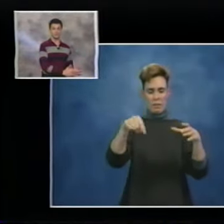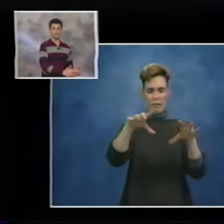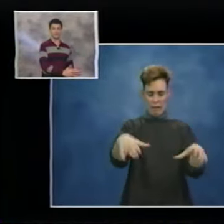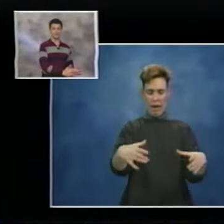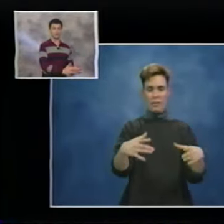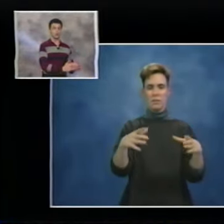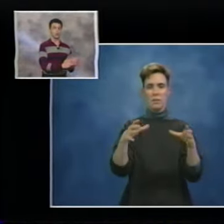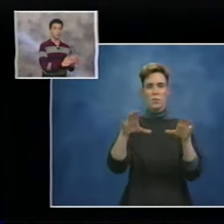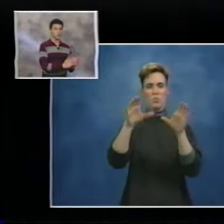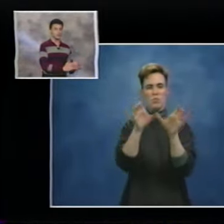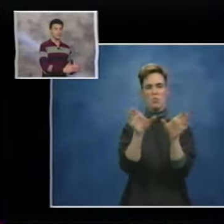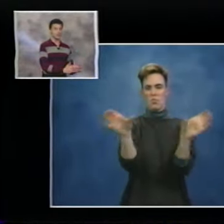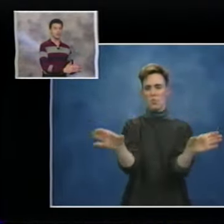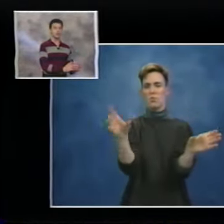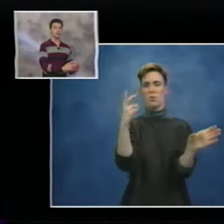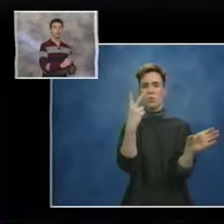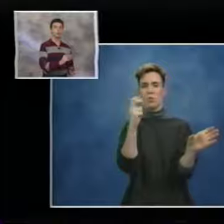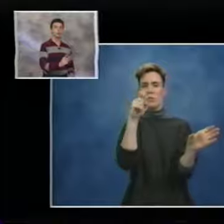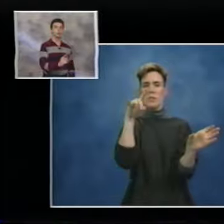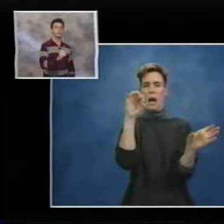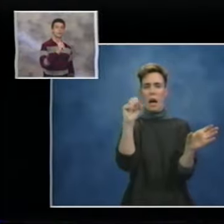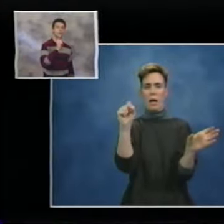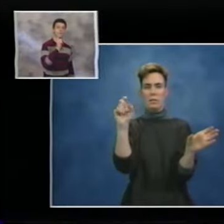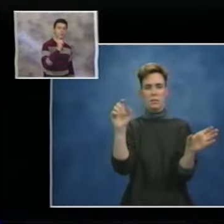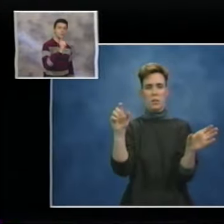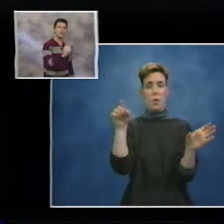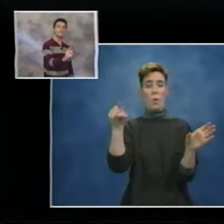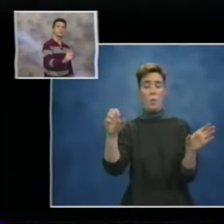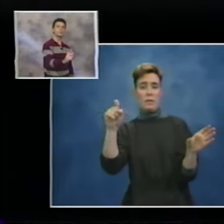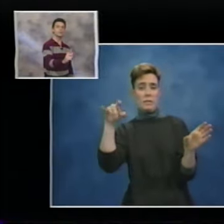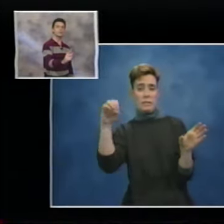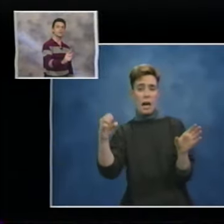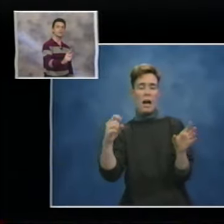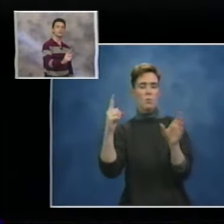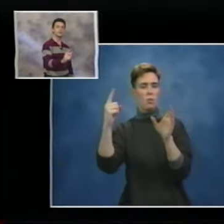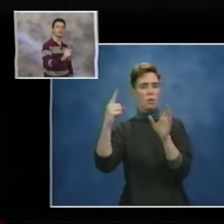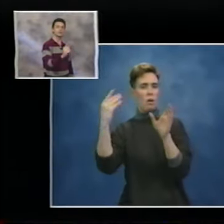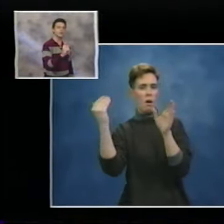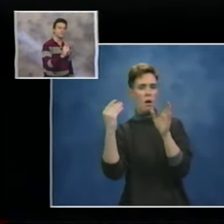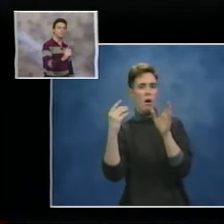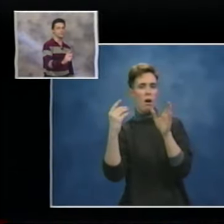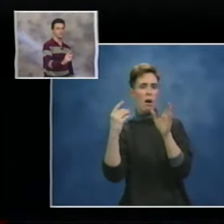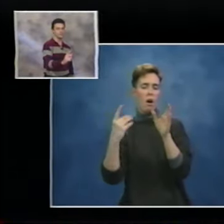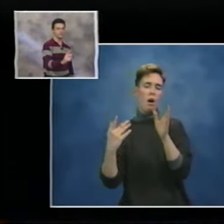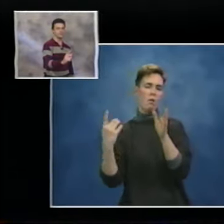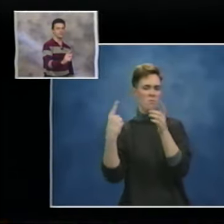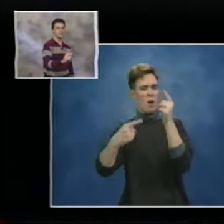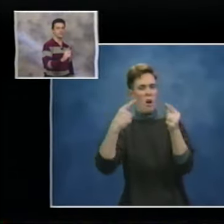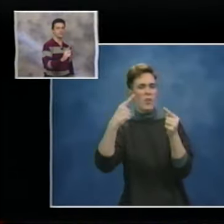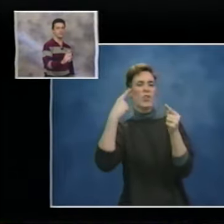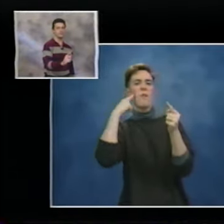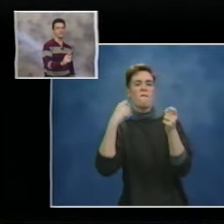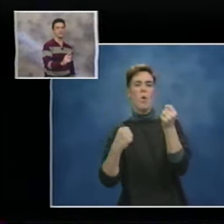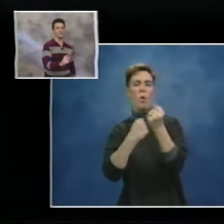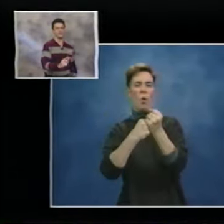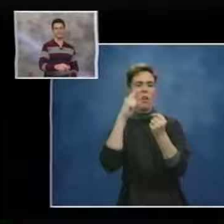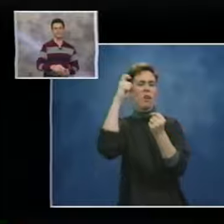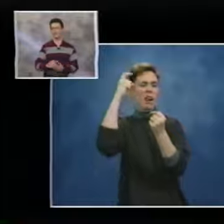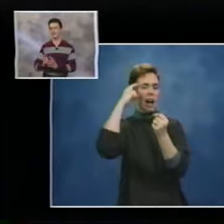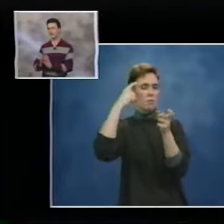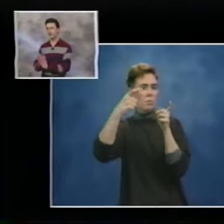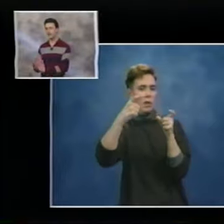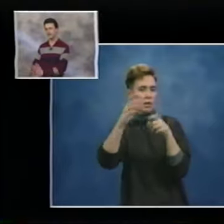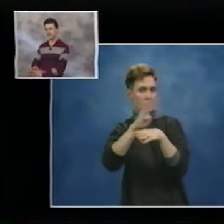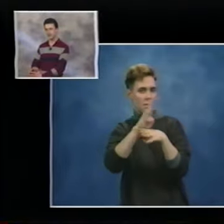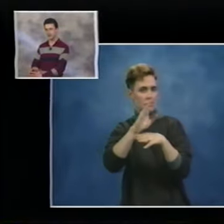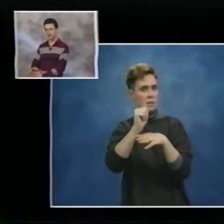two sides. One side will argue for government regulation of business in the 90s,